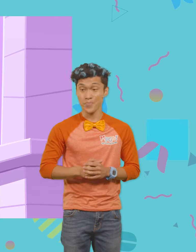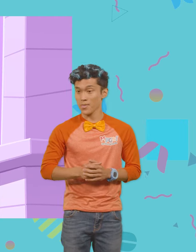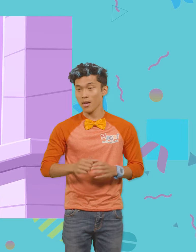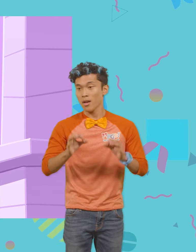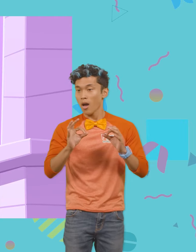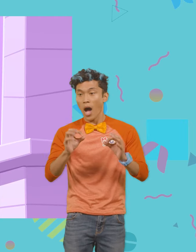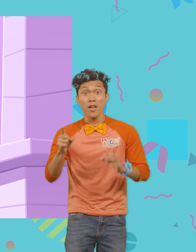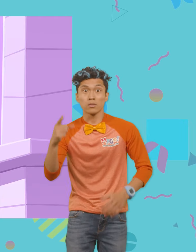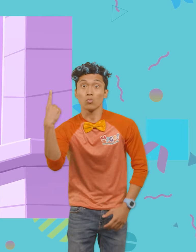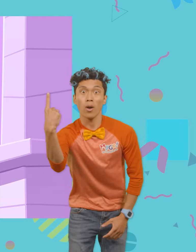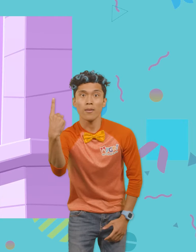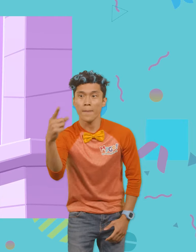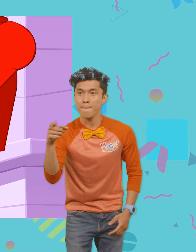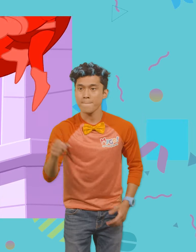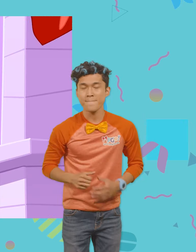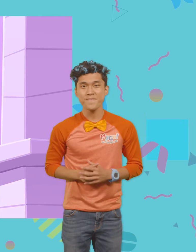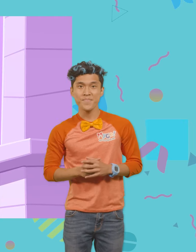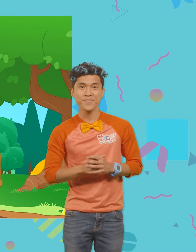Great, that's one.